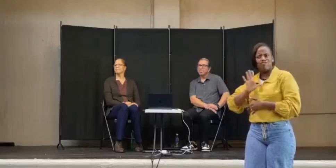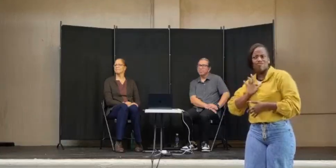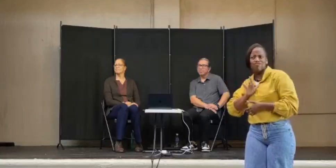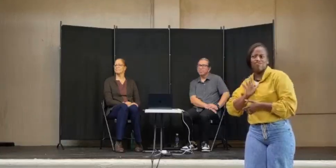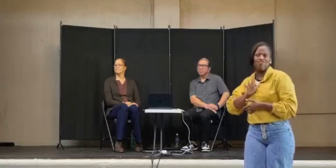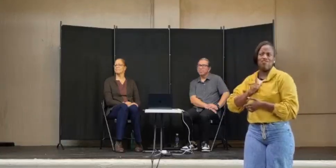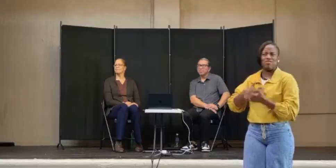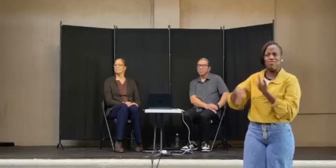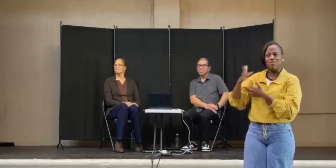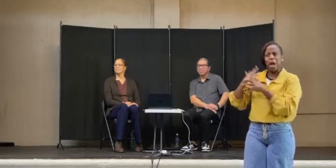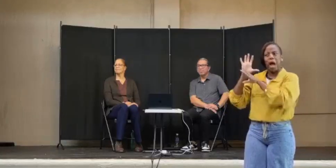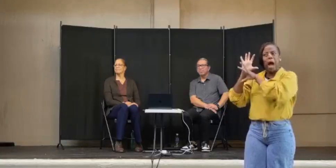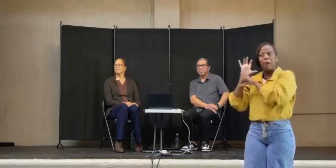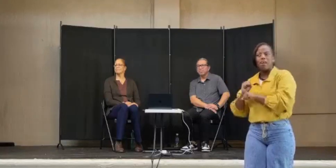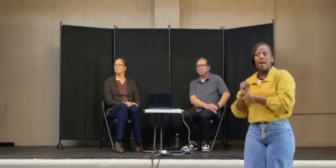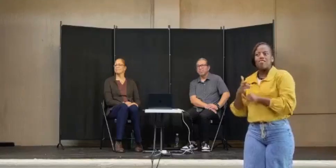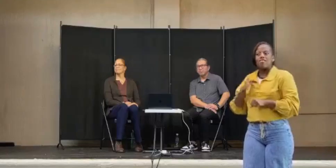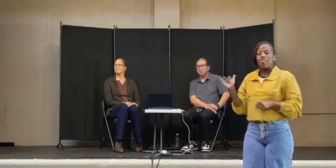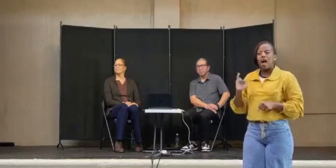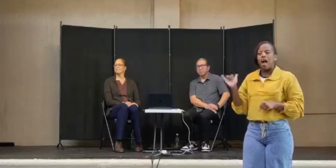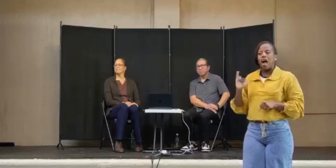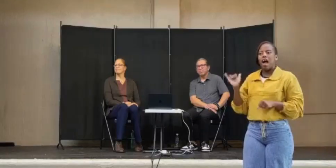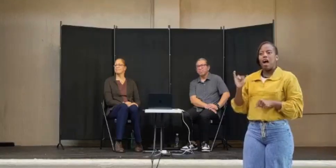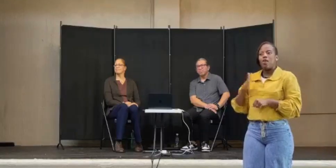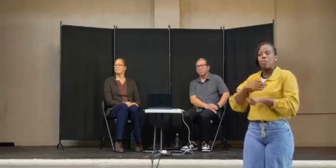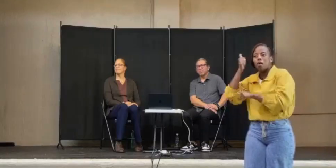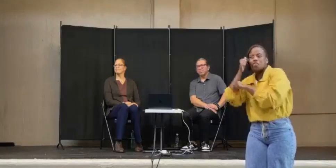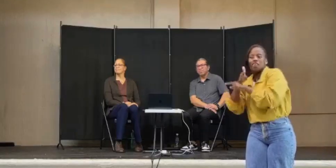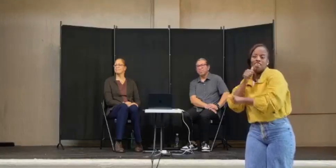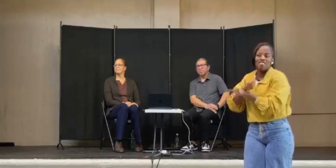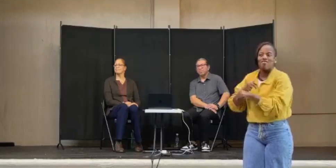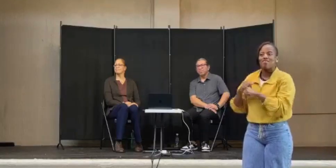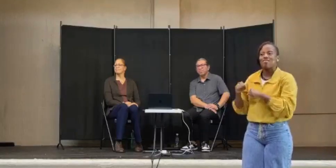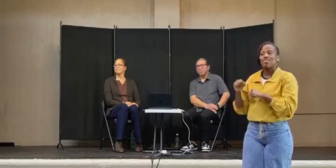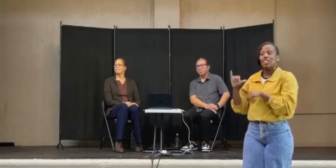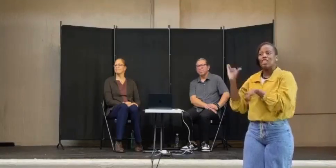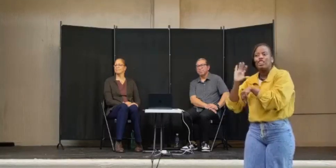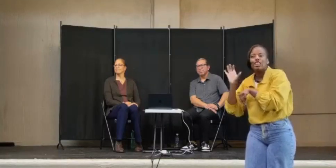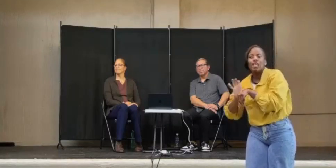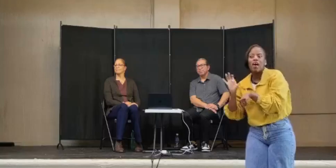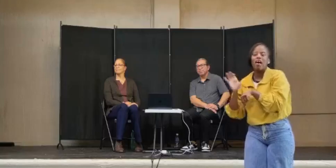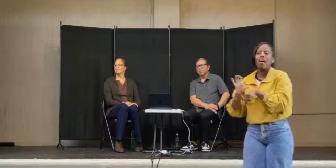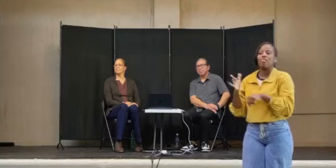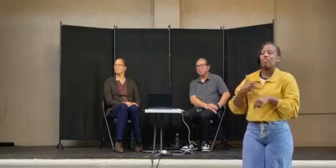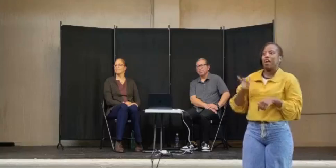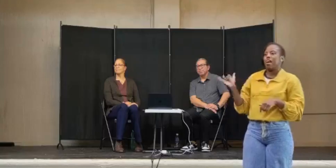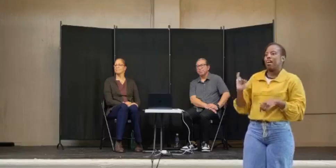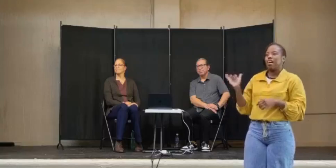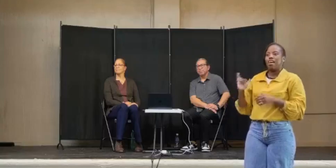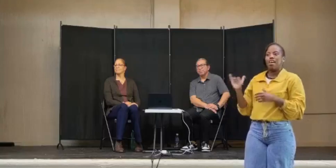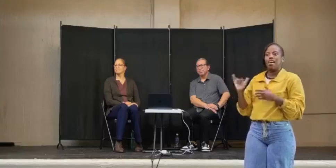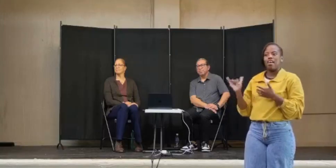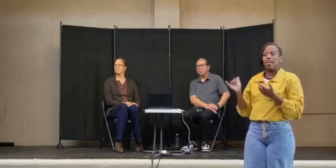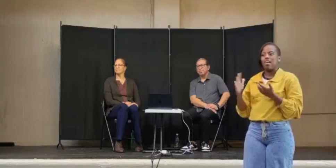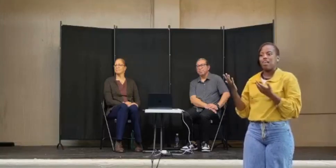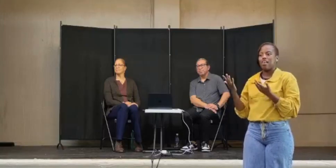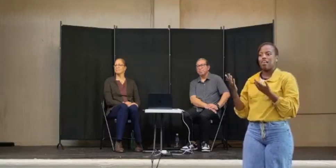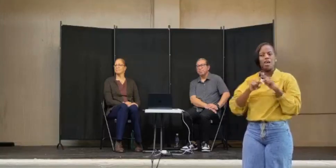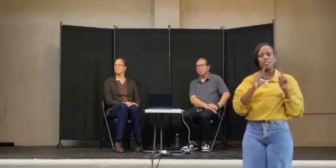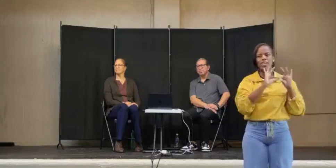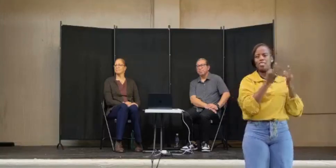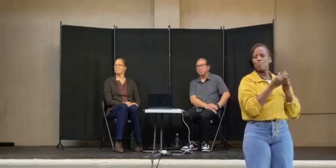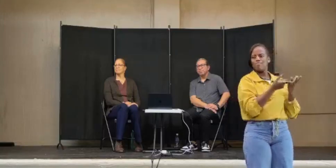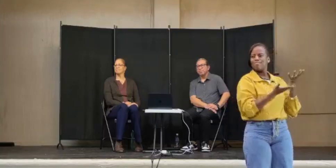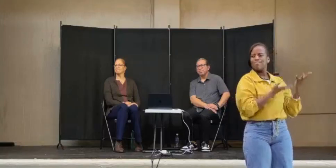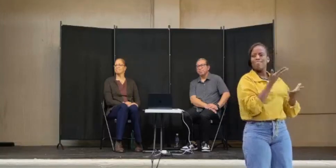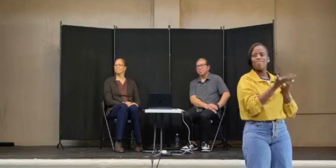school growing up, and I would socialize with everybody there, and I felt like, those were my brothers and sisters, and also when I went to church, I